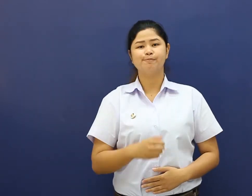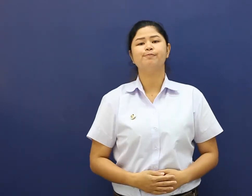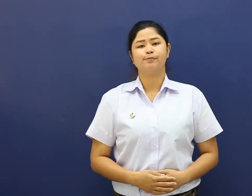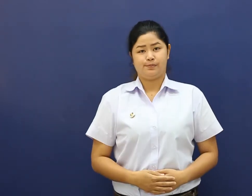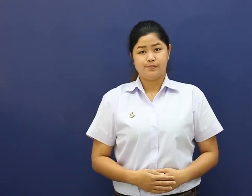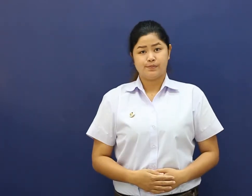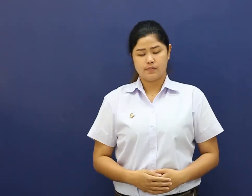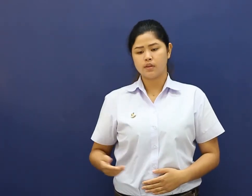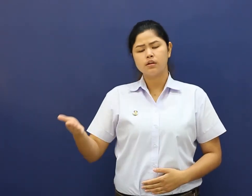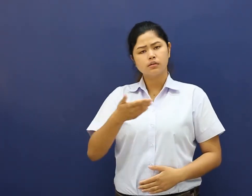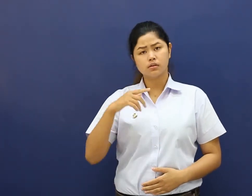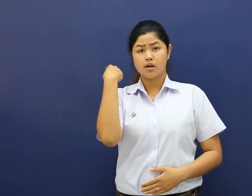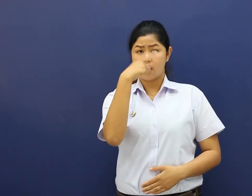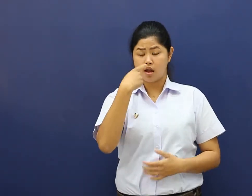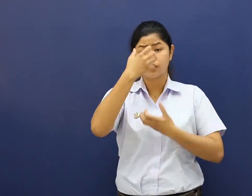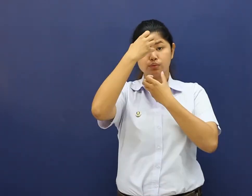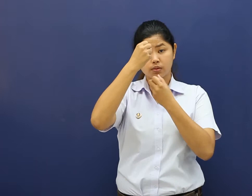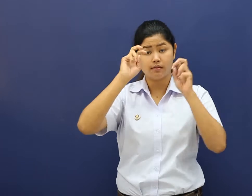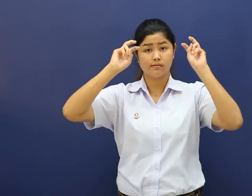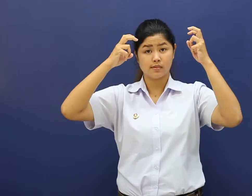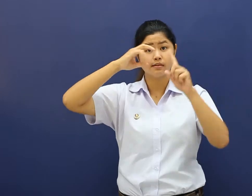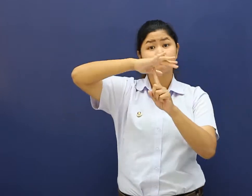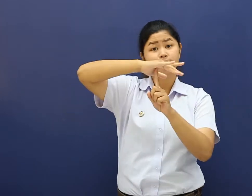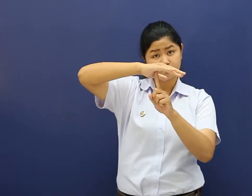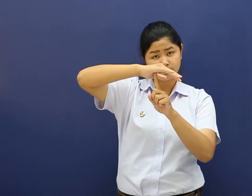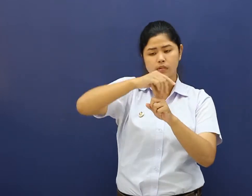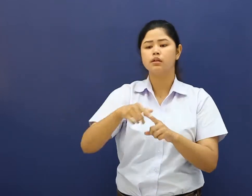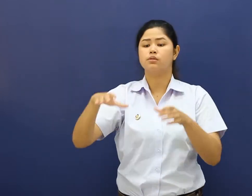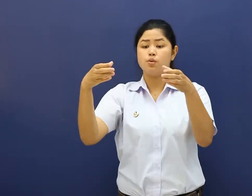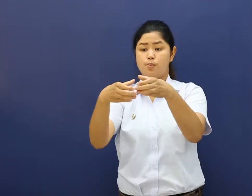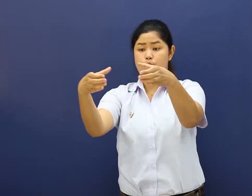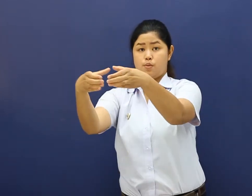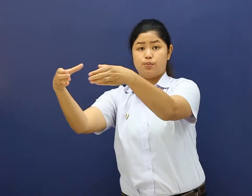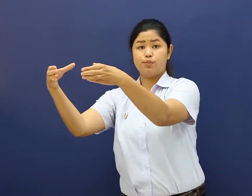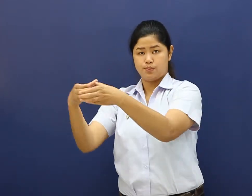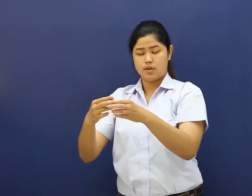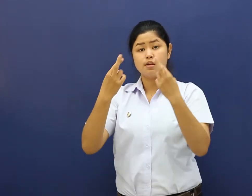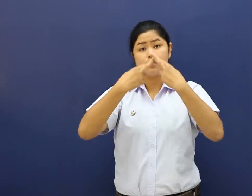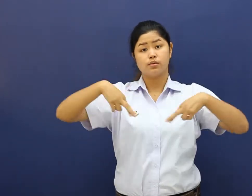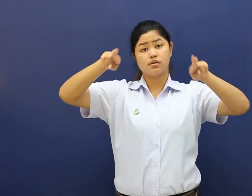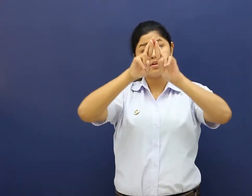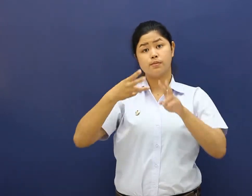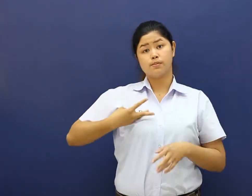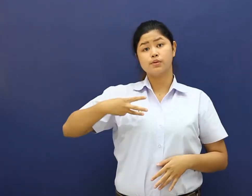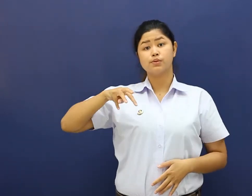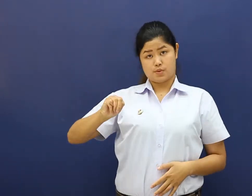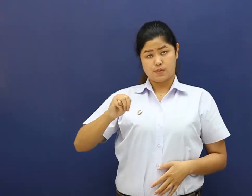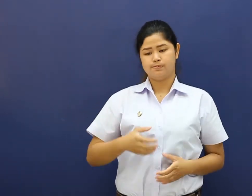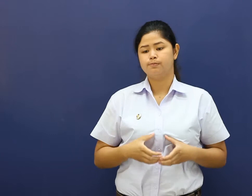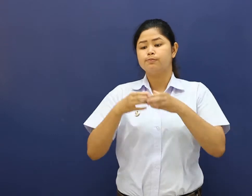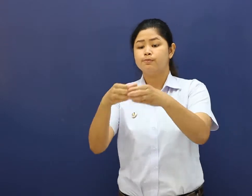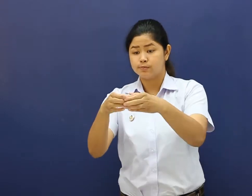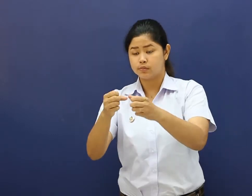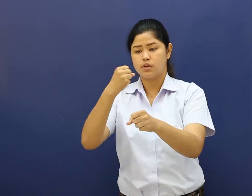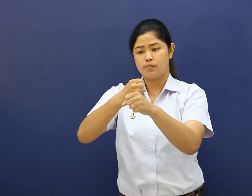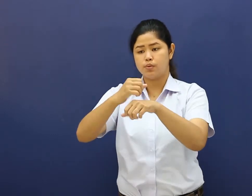gave us an opportunity to present our project. We hope that Rajasuda